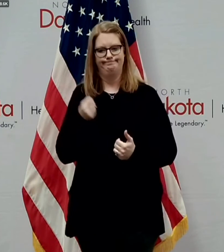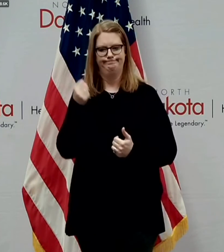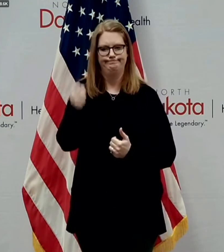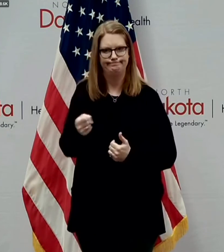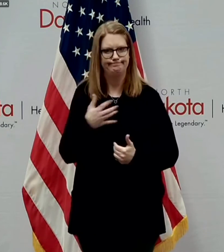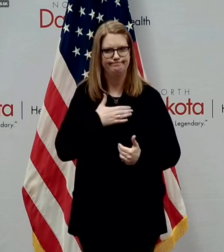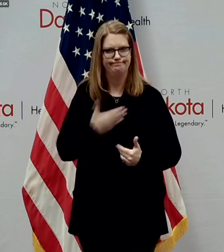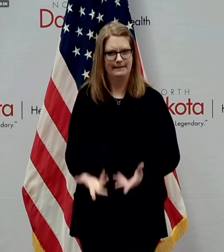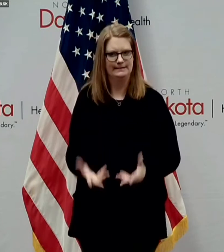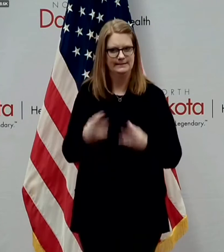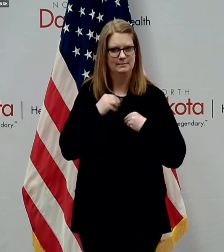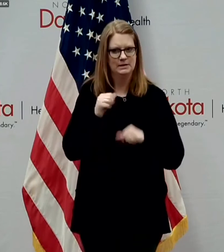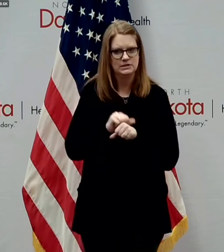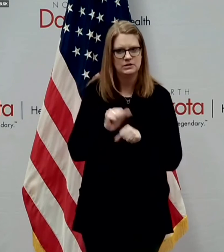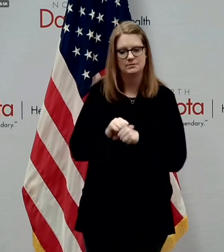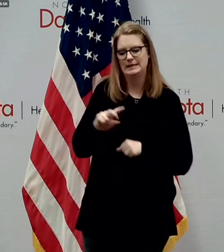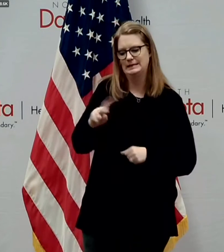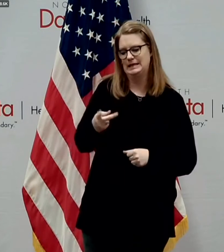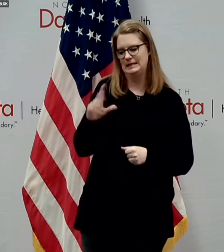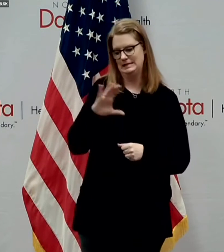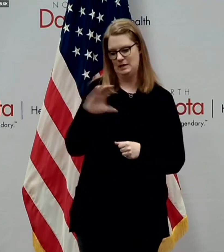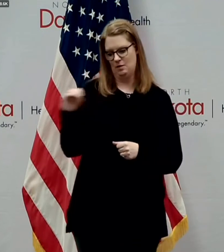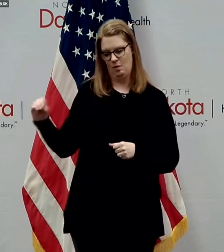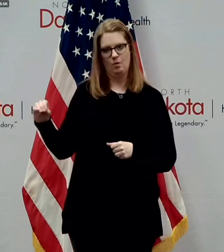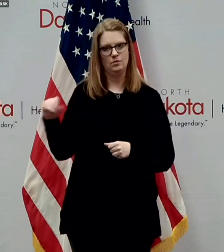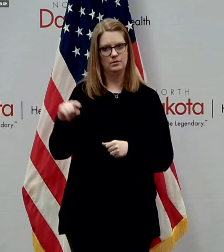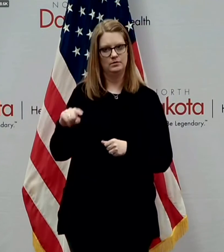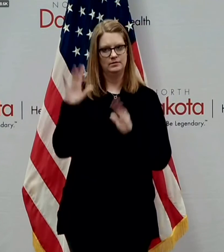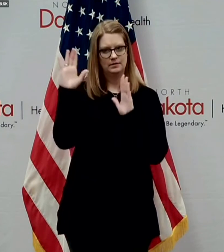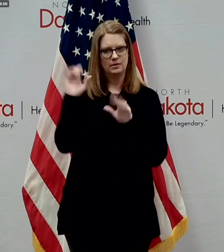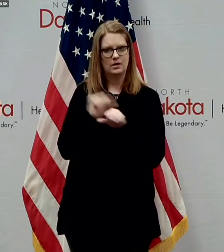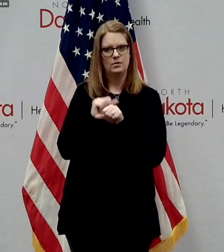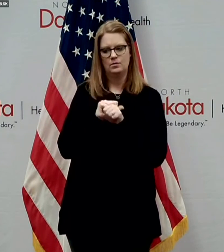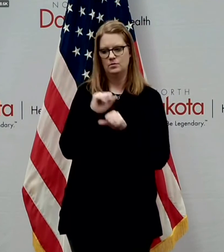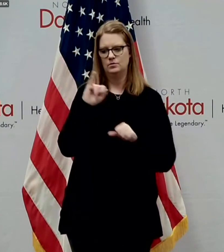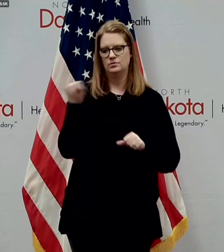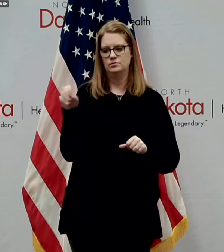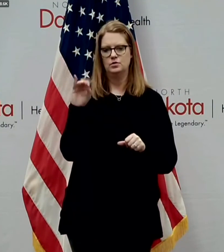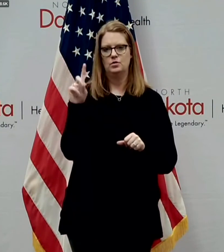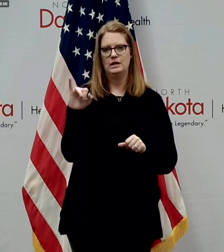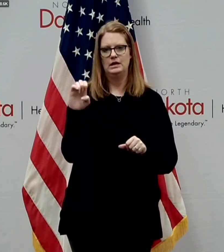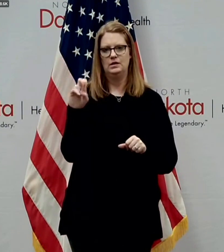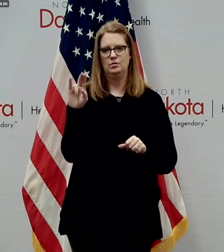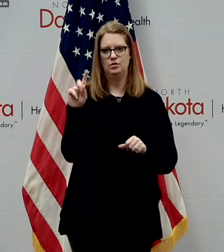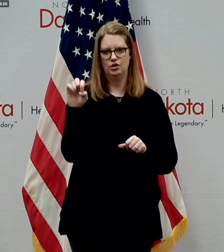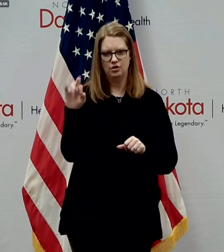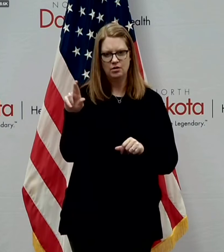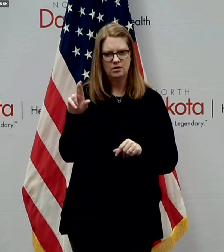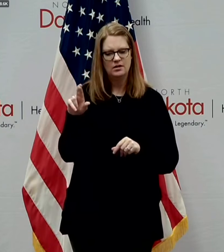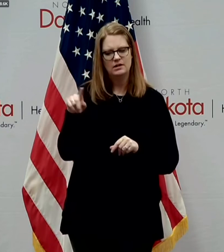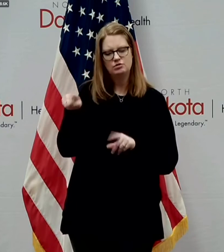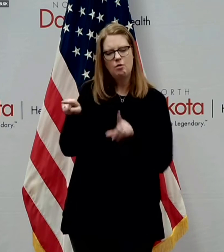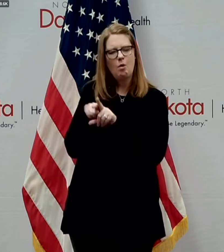Dakota's second Chief Operating Officer, behind the great work of Jody Euchre, who continues to help us out during this